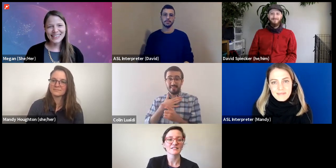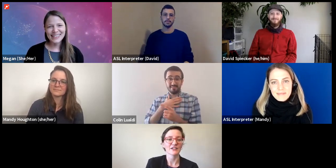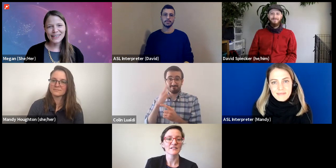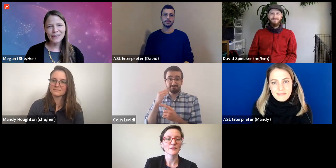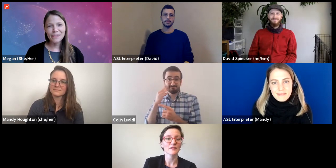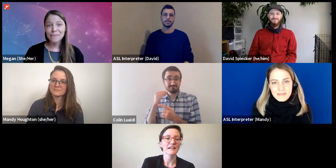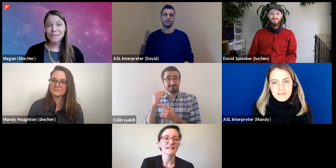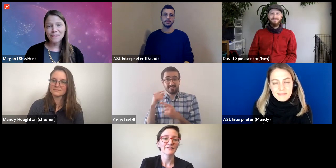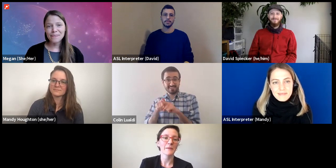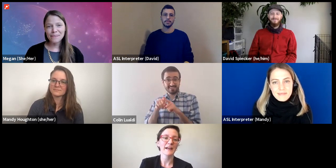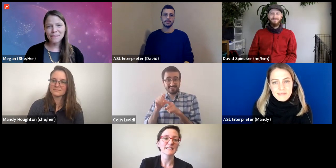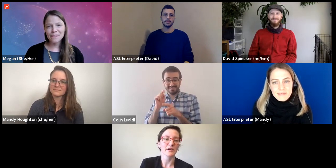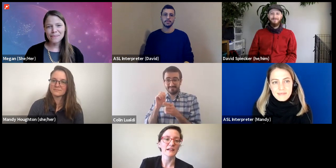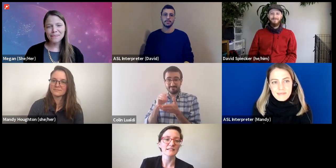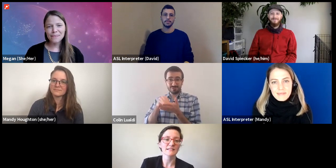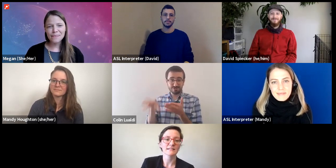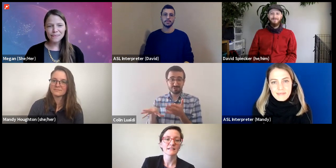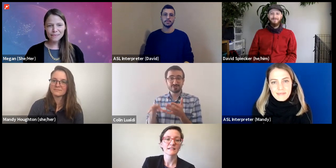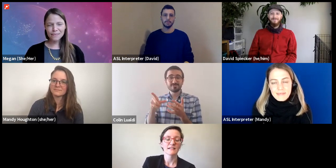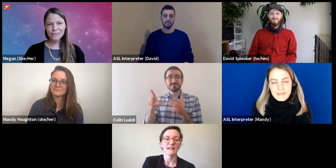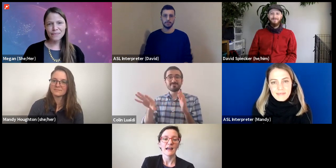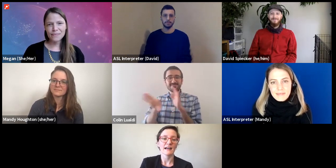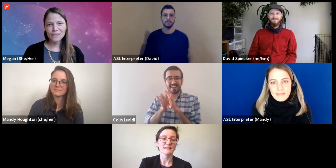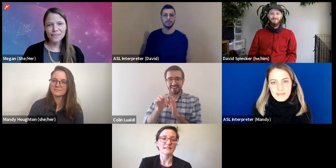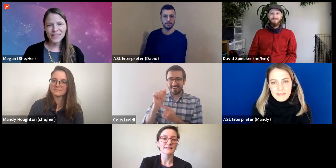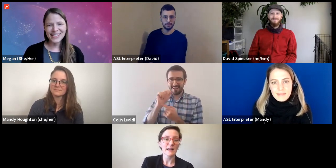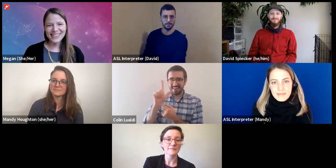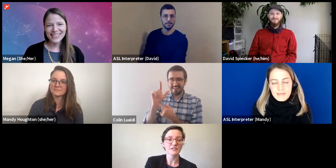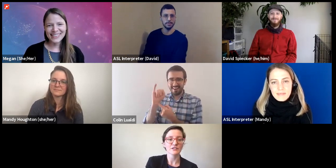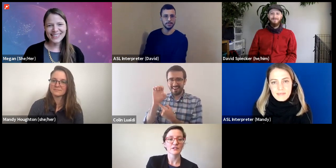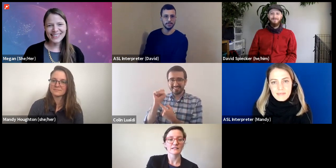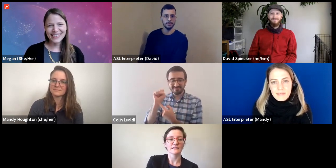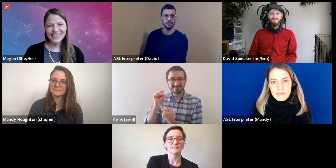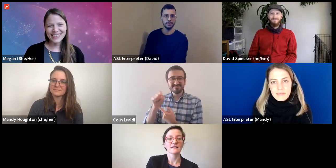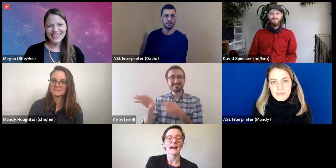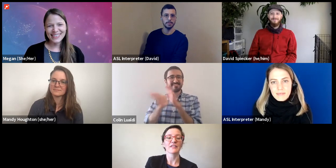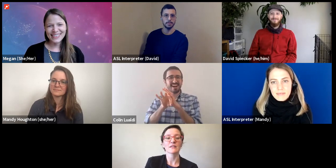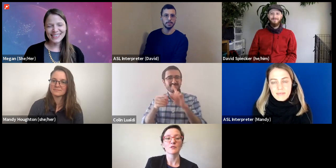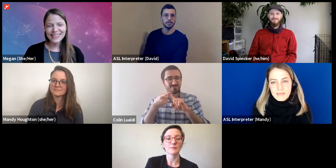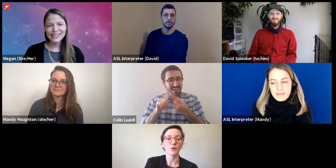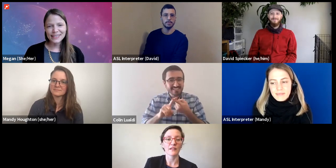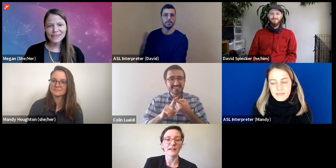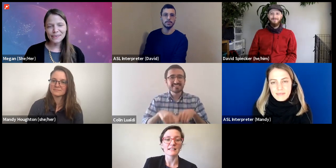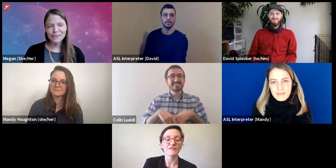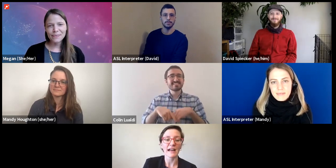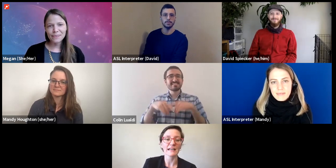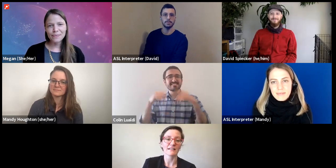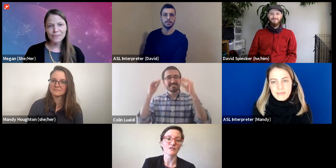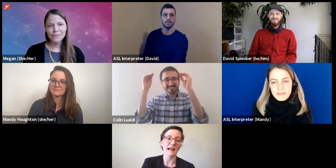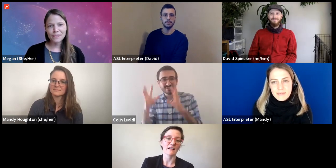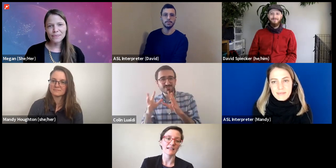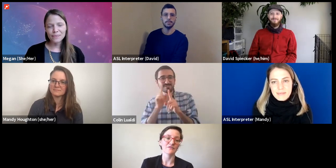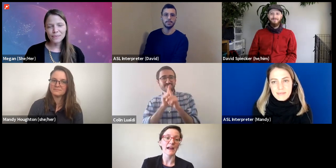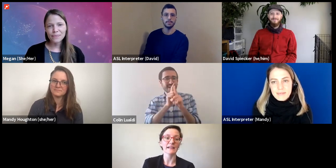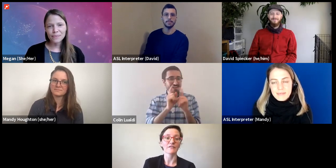I can start. Well, from my experience as a STEM student, I think the most important thing is finding